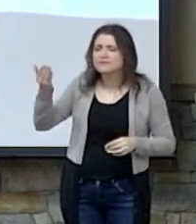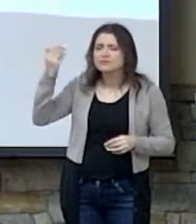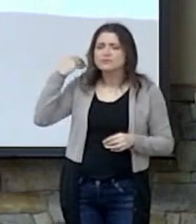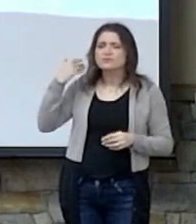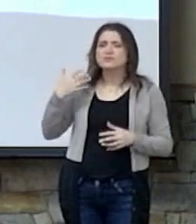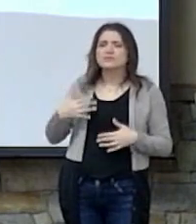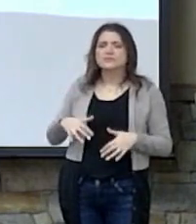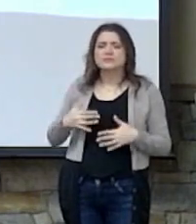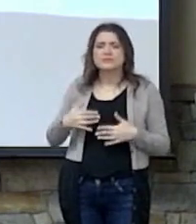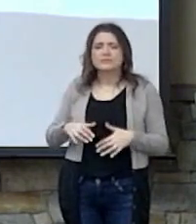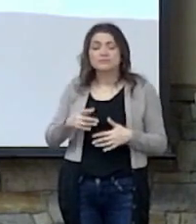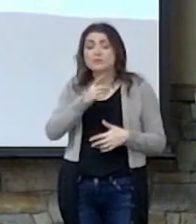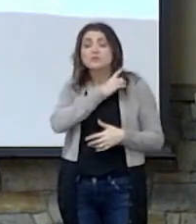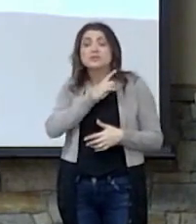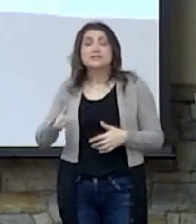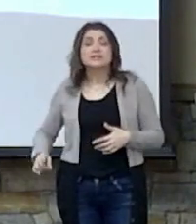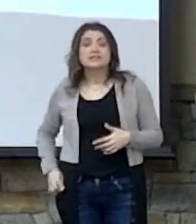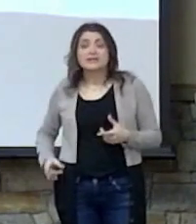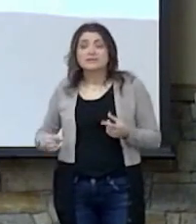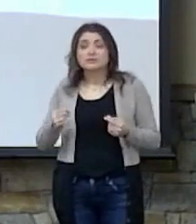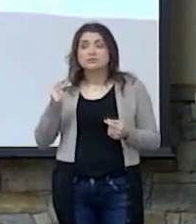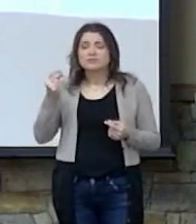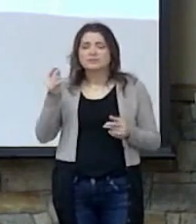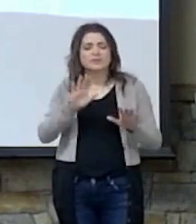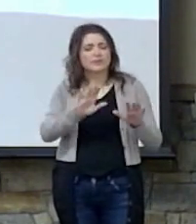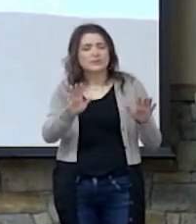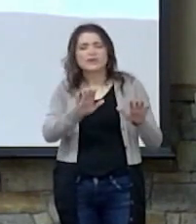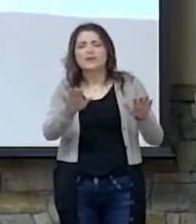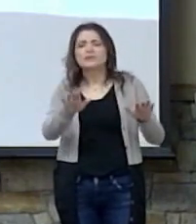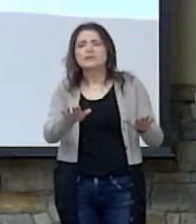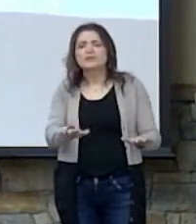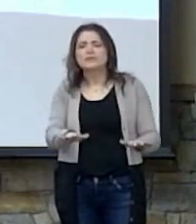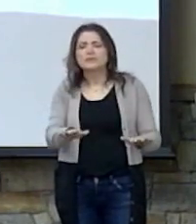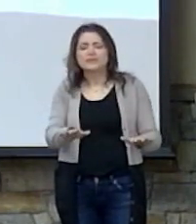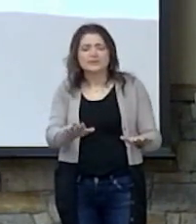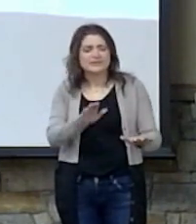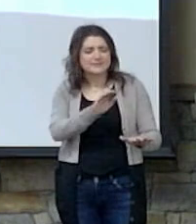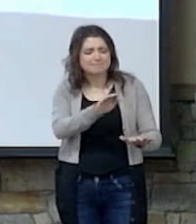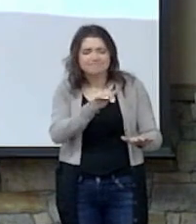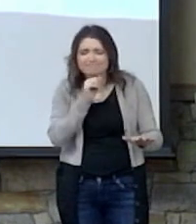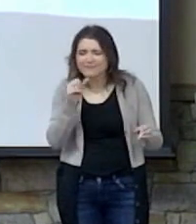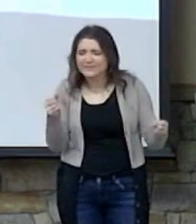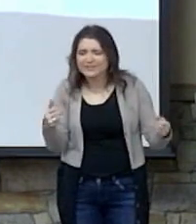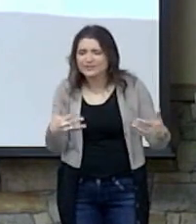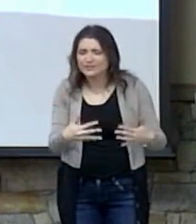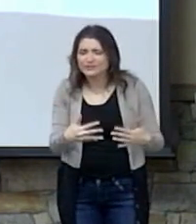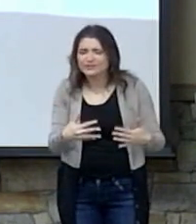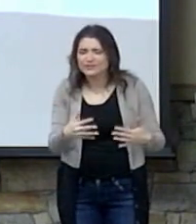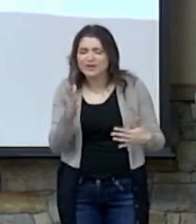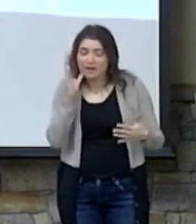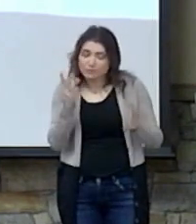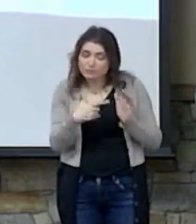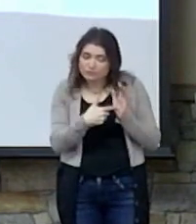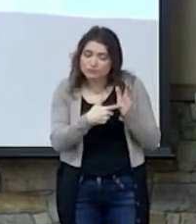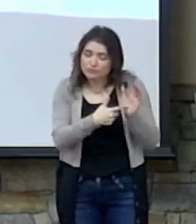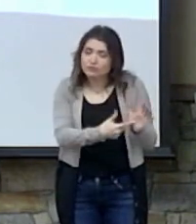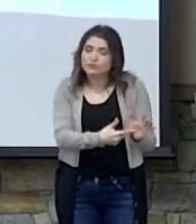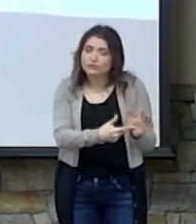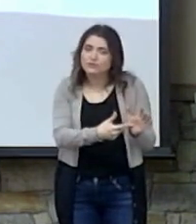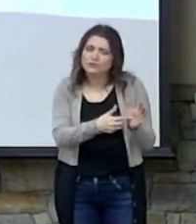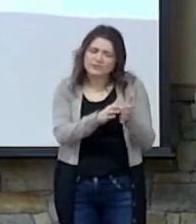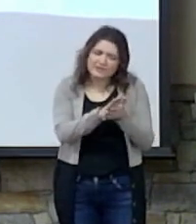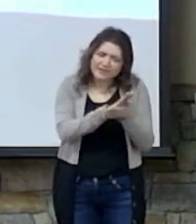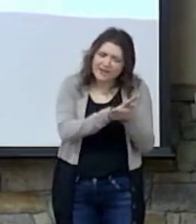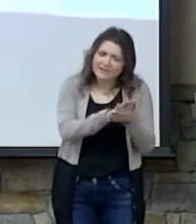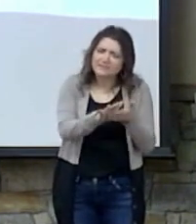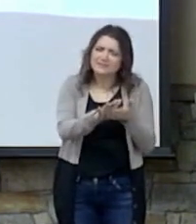what does David do immediately? He tries to put him at ease. He says, do not fear, for I will show you kindness